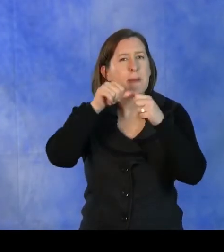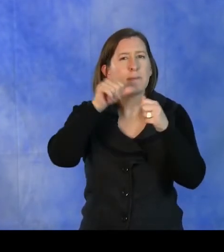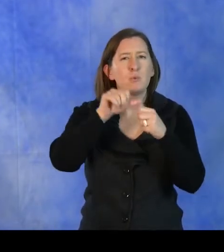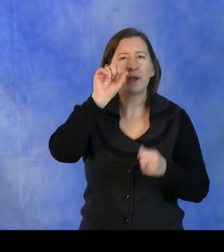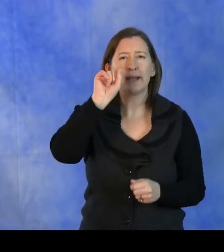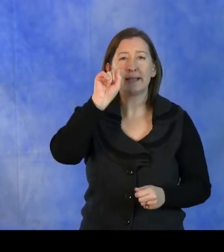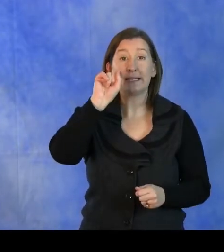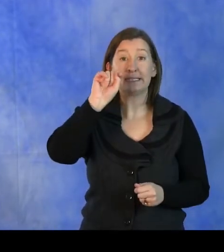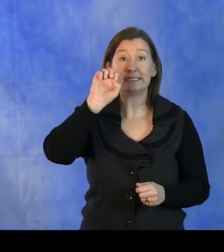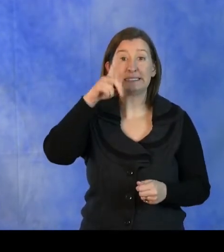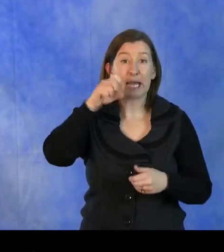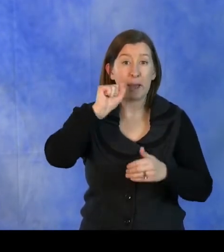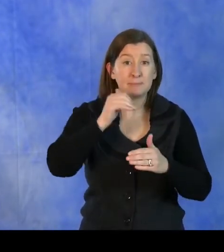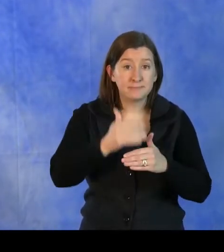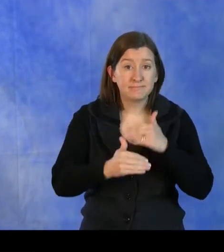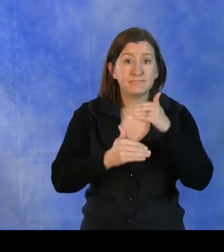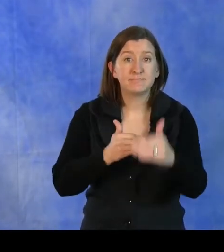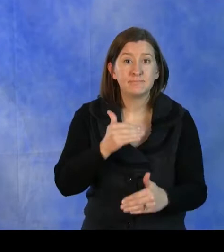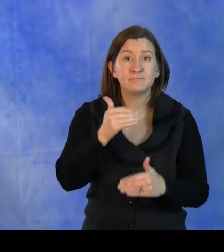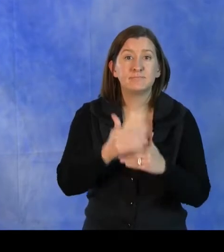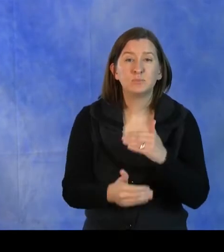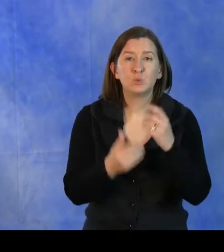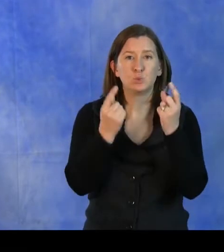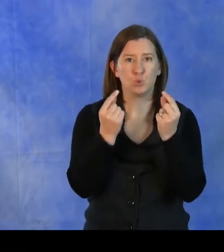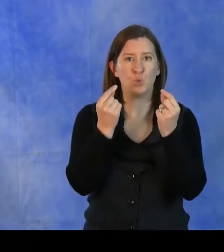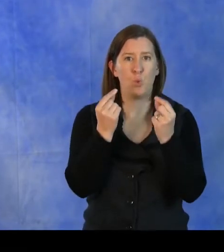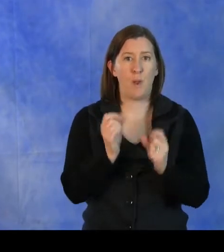for a sequential information,